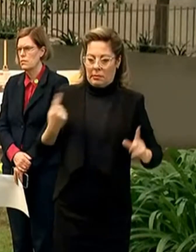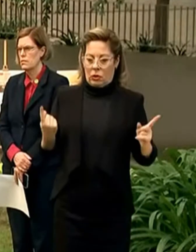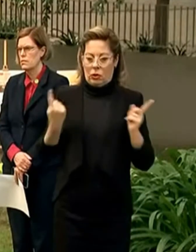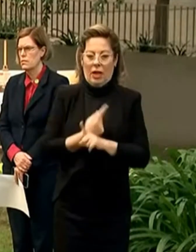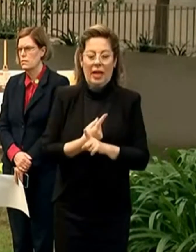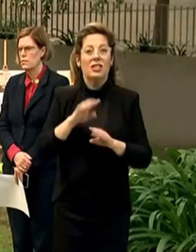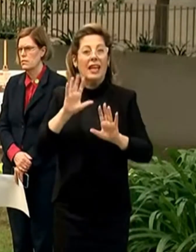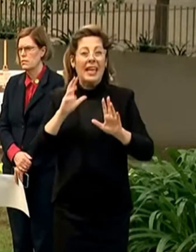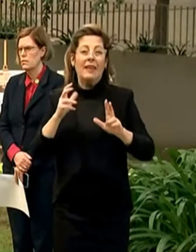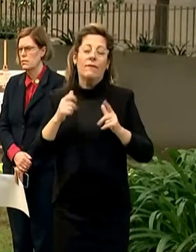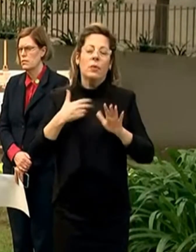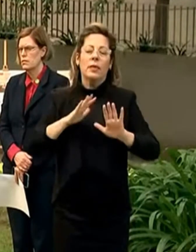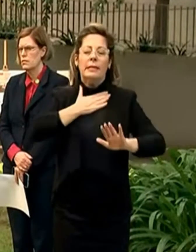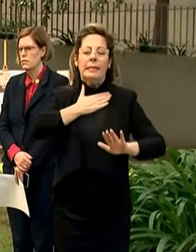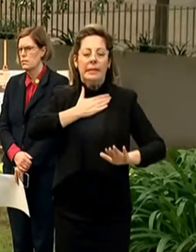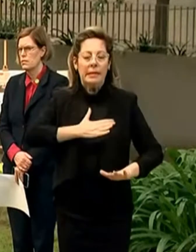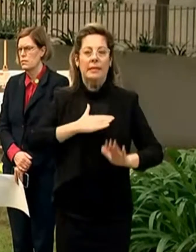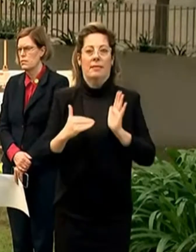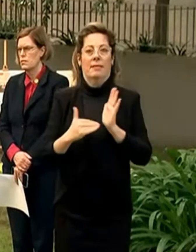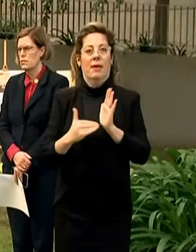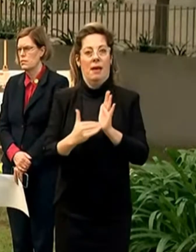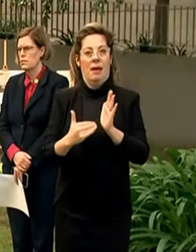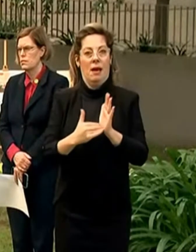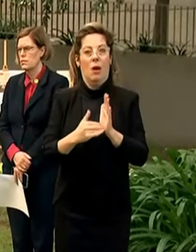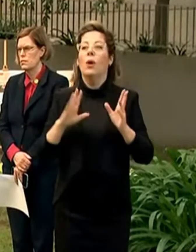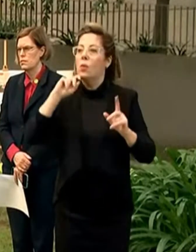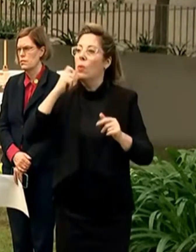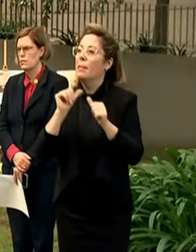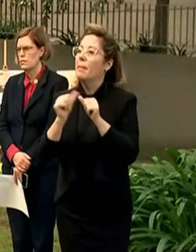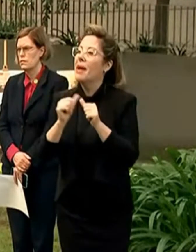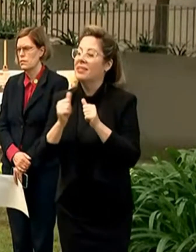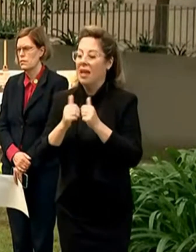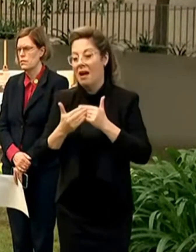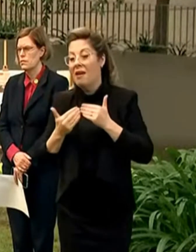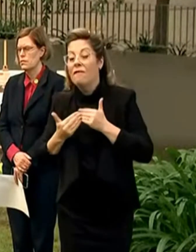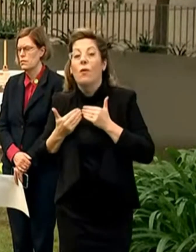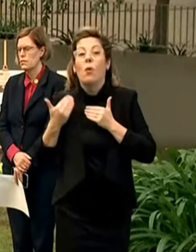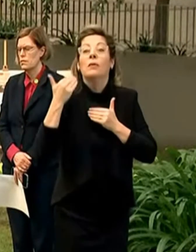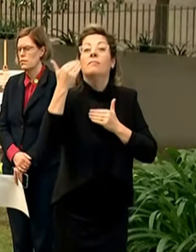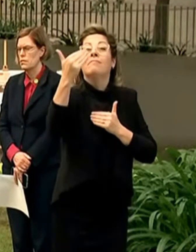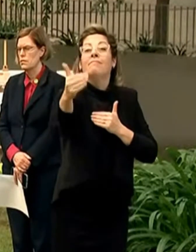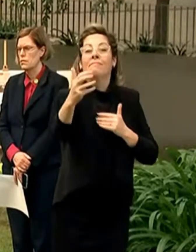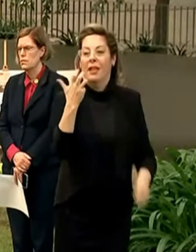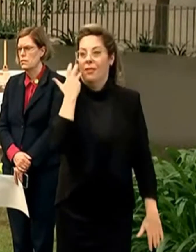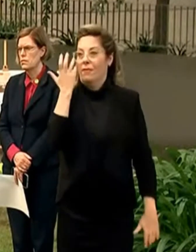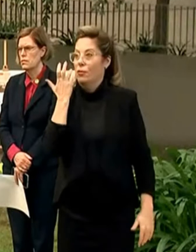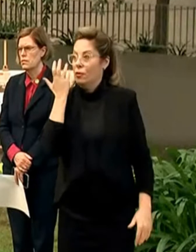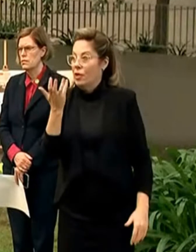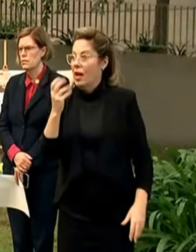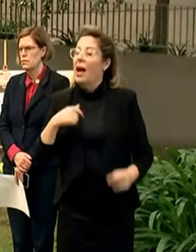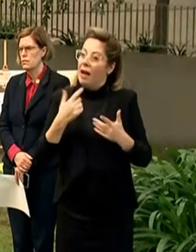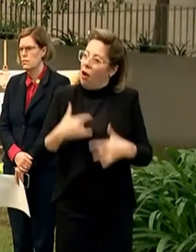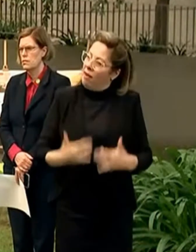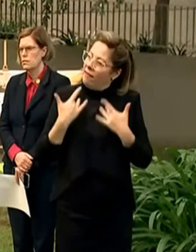a bit harder now, we'll be better off in the medium to long term, and that's what all of us want. And I think we are all getting the message that if we work